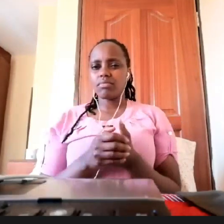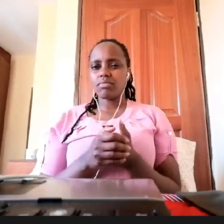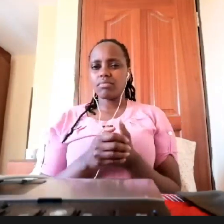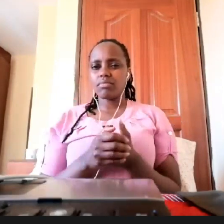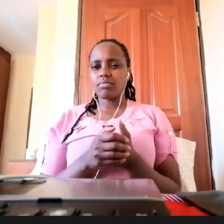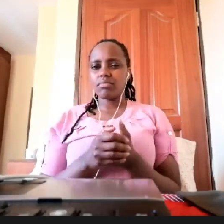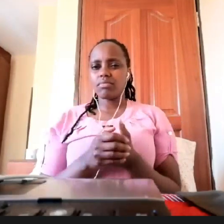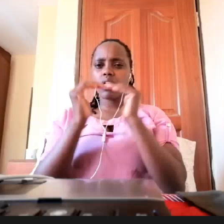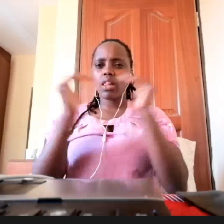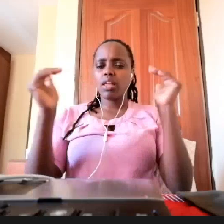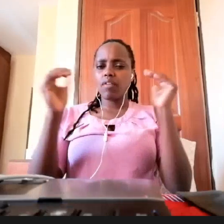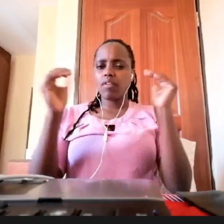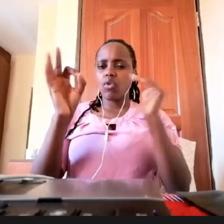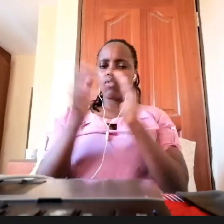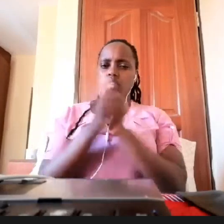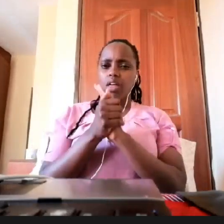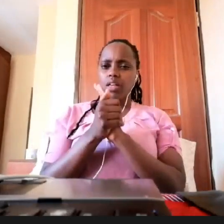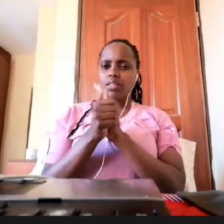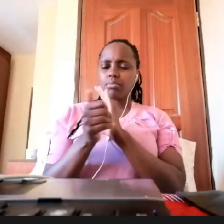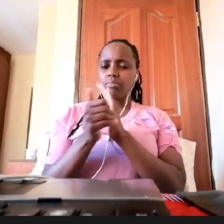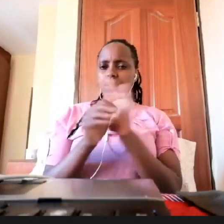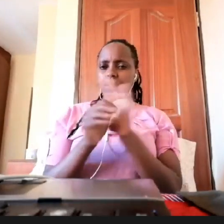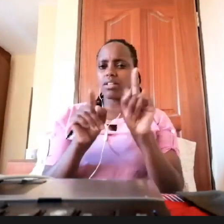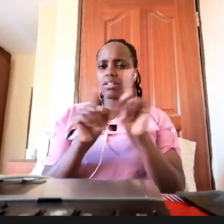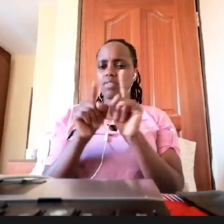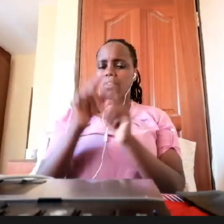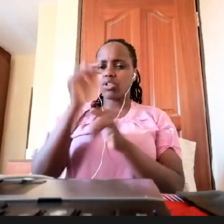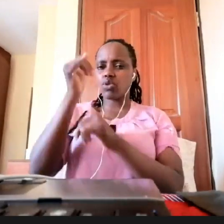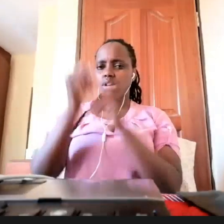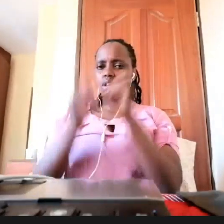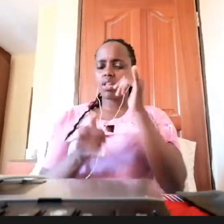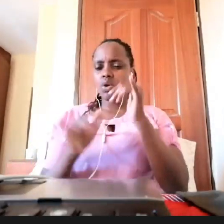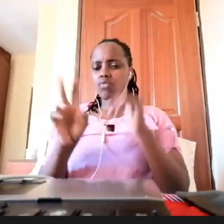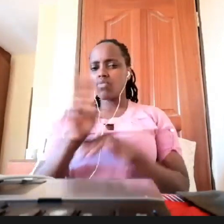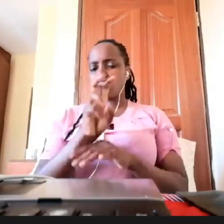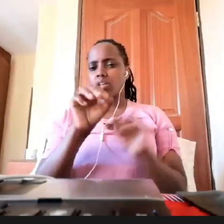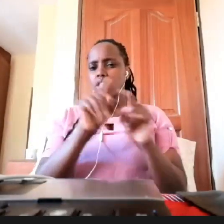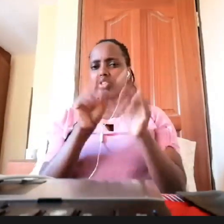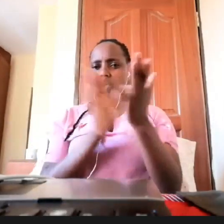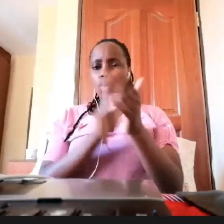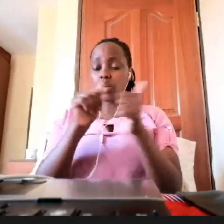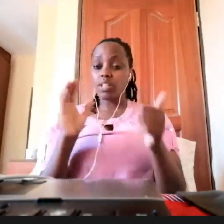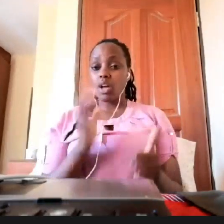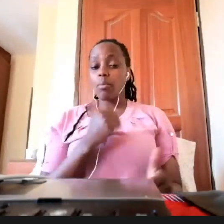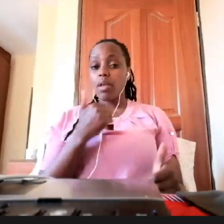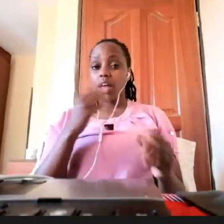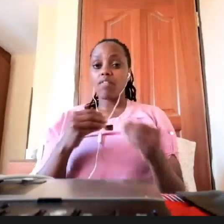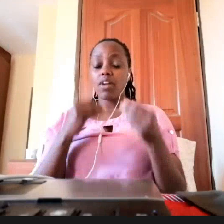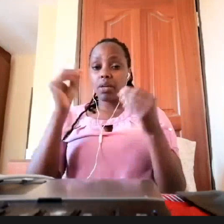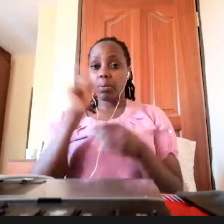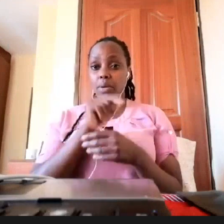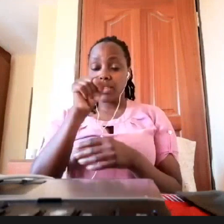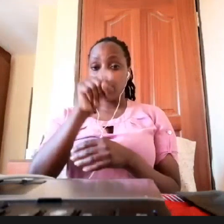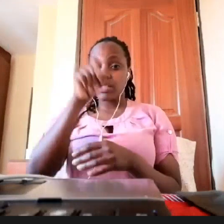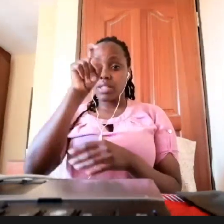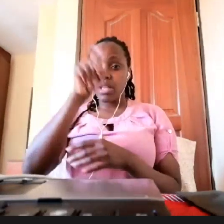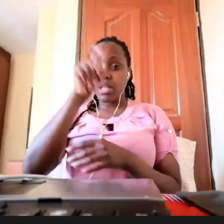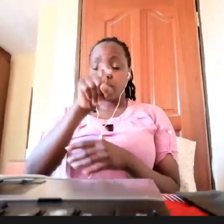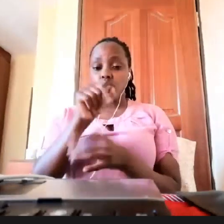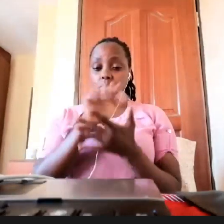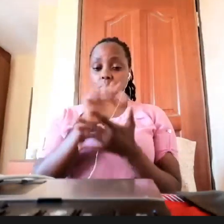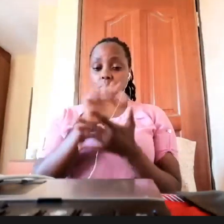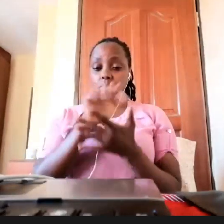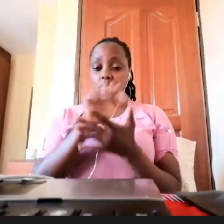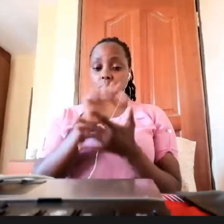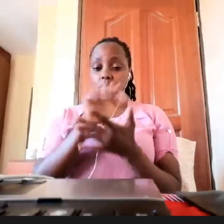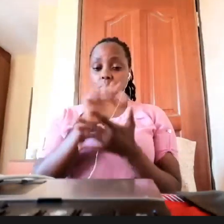extent possible, at least, to the concluding observations and the recommendations that the committee has issued. That should be actually the baseline